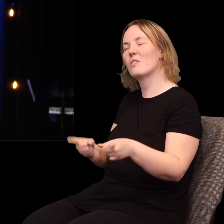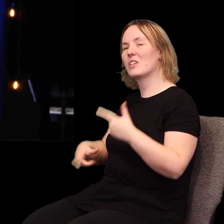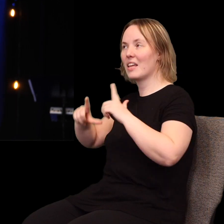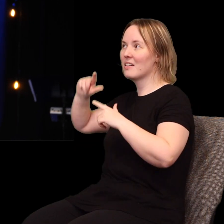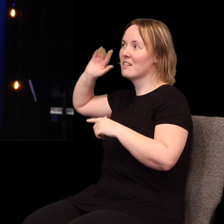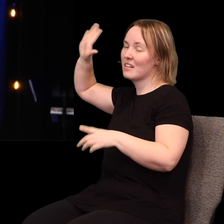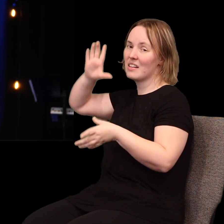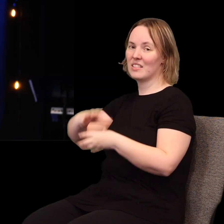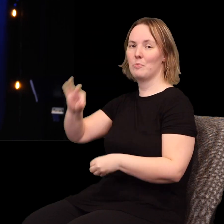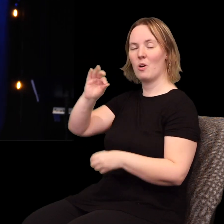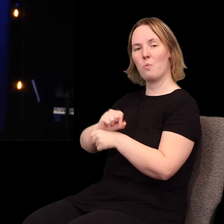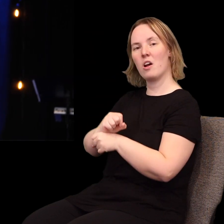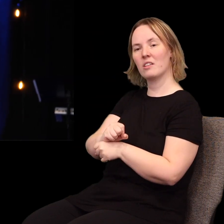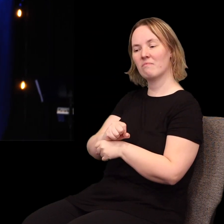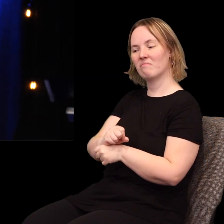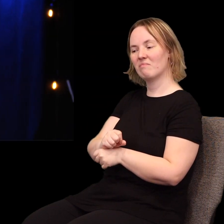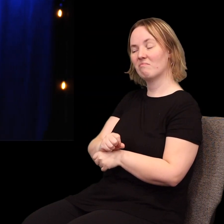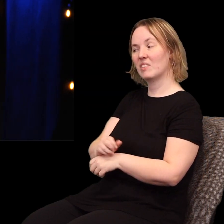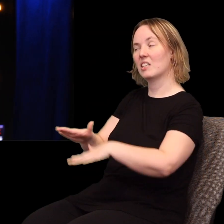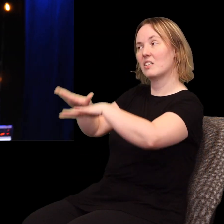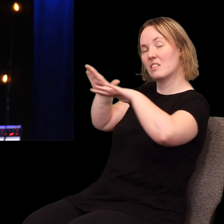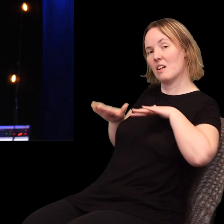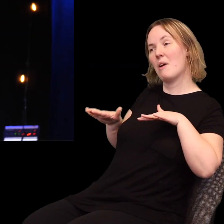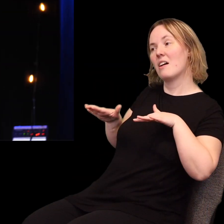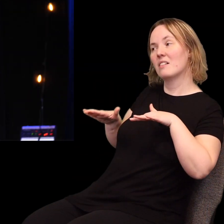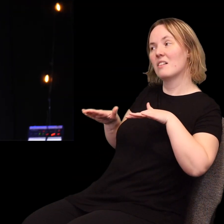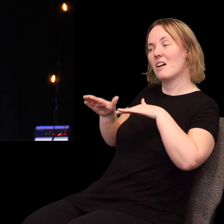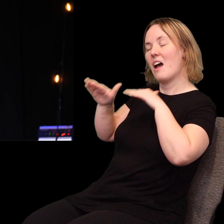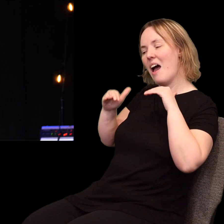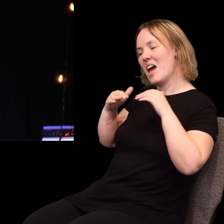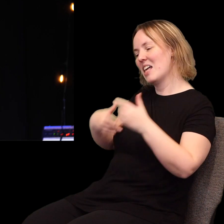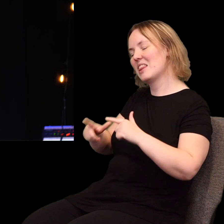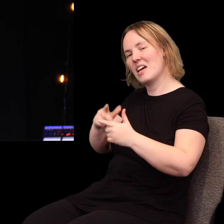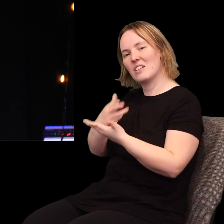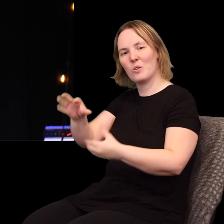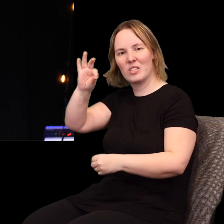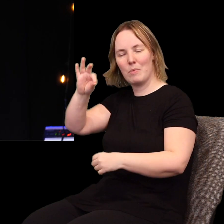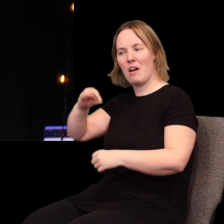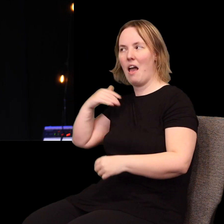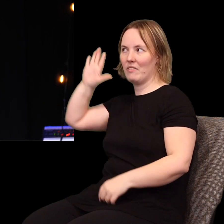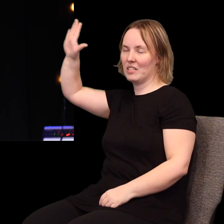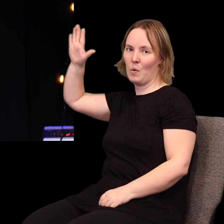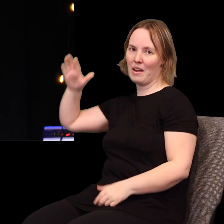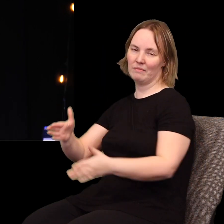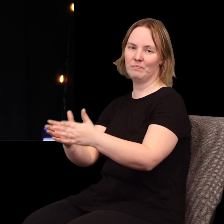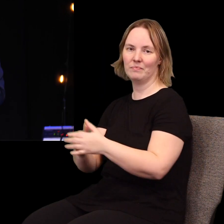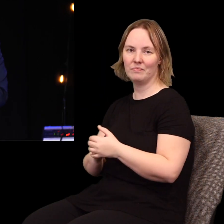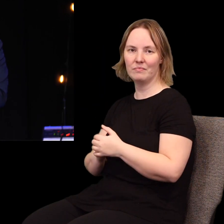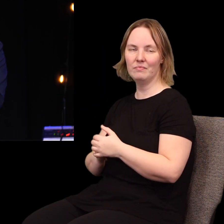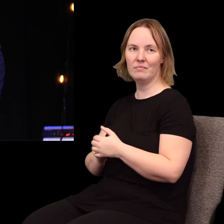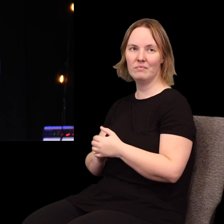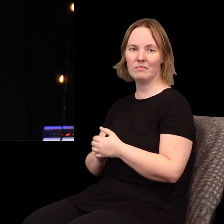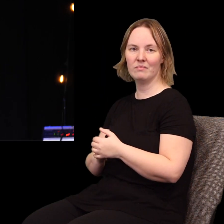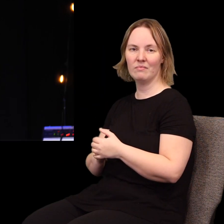my spirit to work. You got to step back a little bit sometimes, and you got to allow the Holy Spirit to have His way to do His